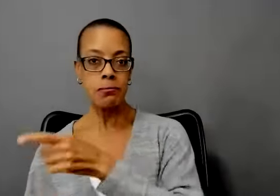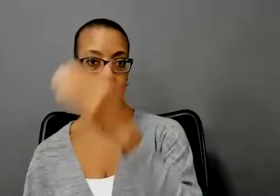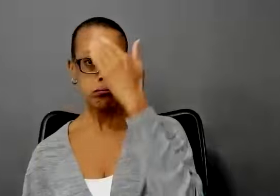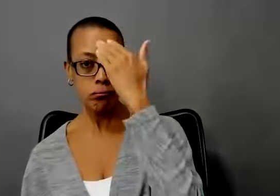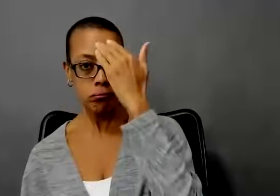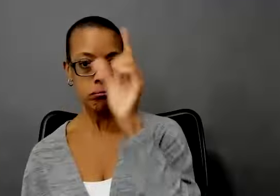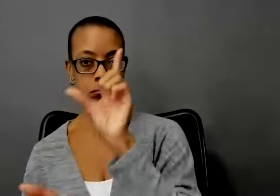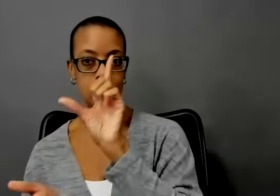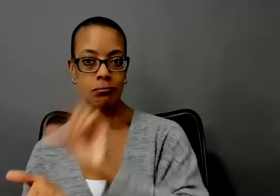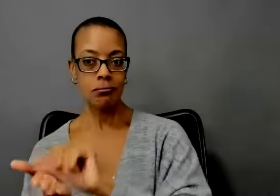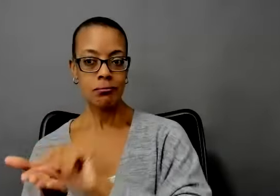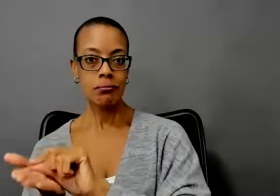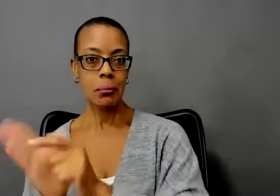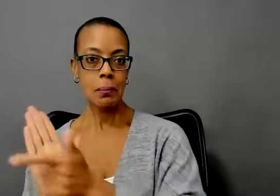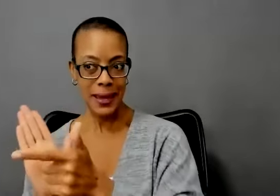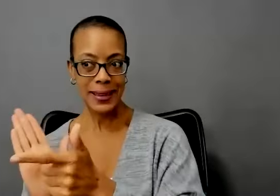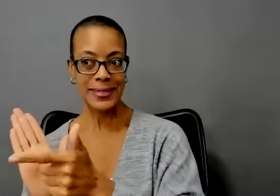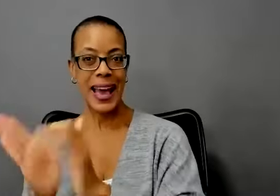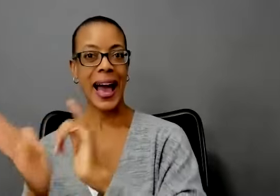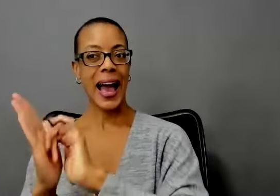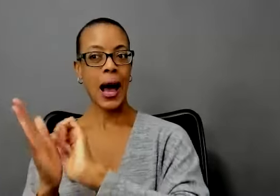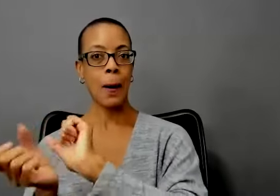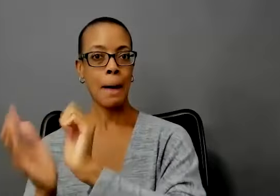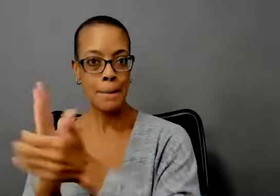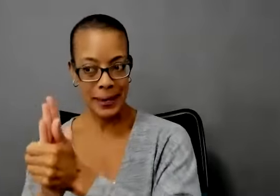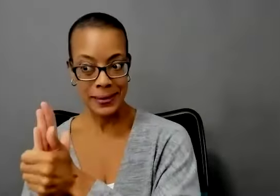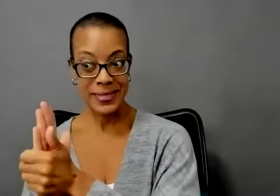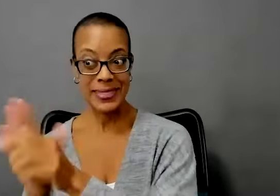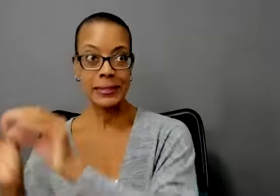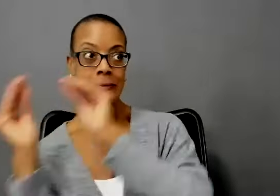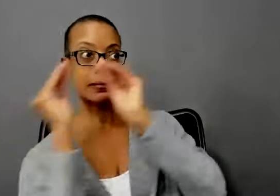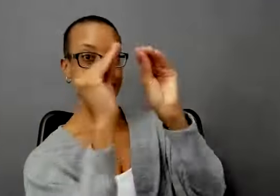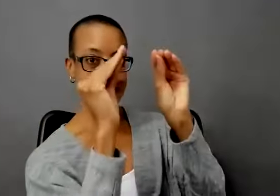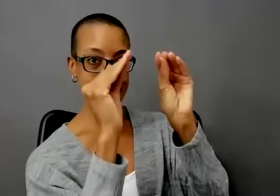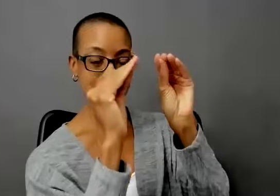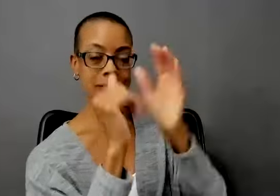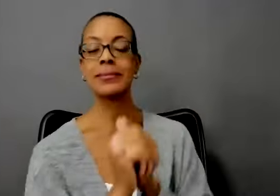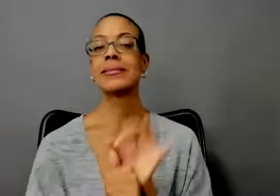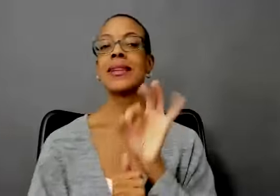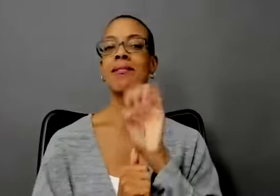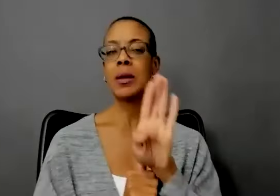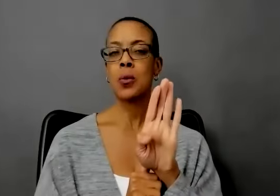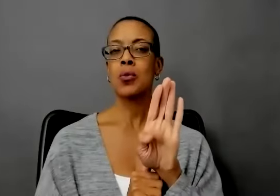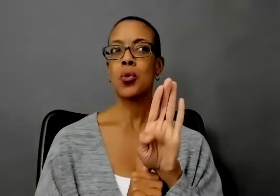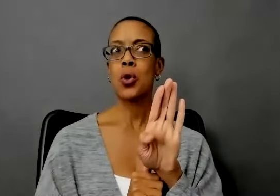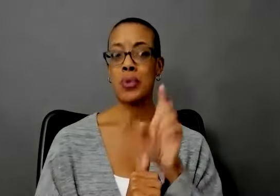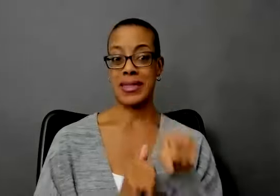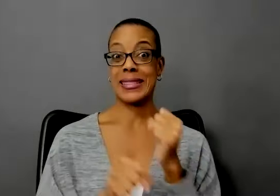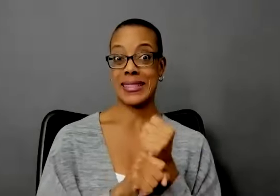been amended about how to actually implement them. There was a case in February 2024 in Ontario, actually, though, where a